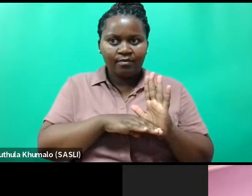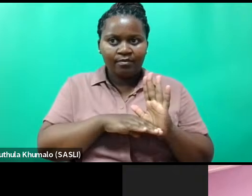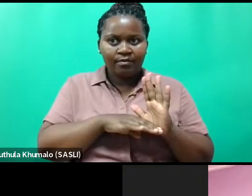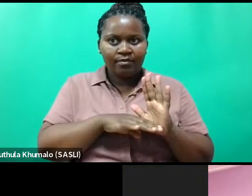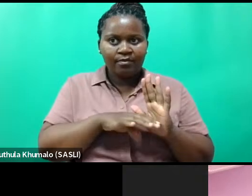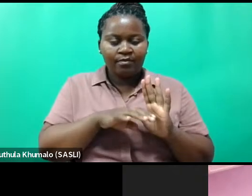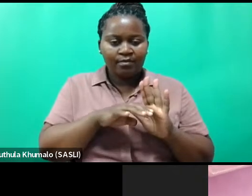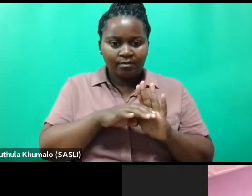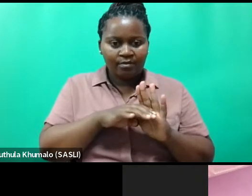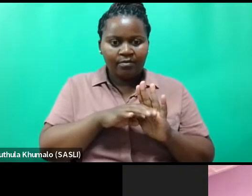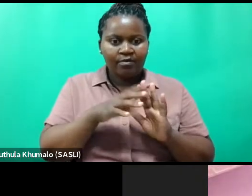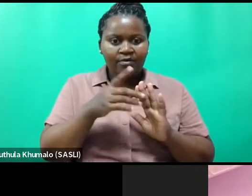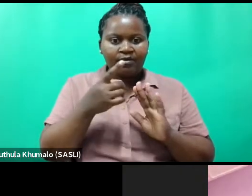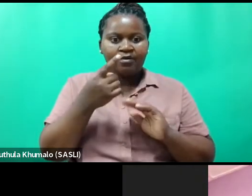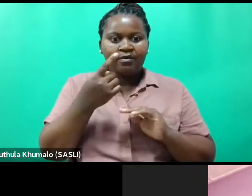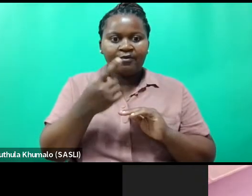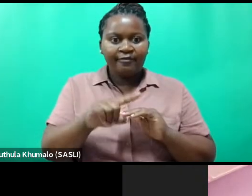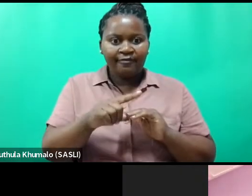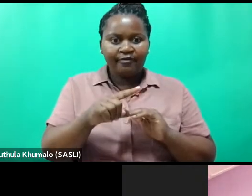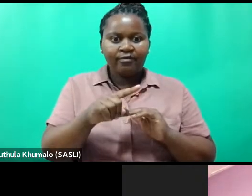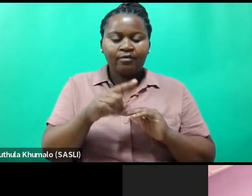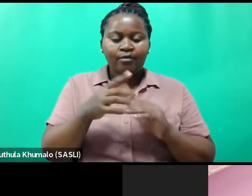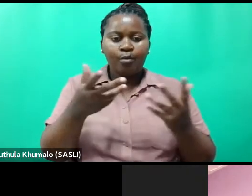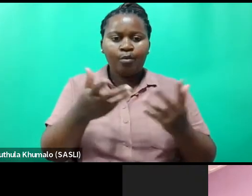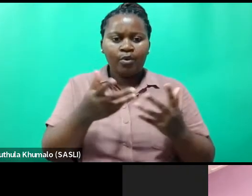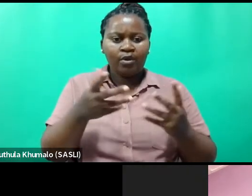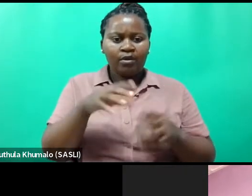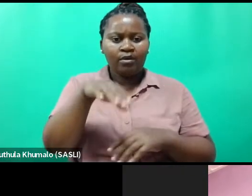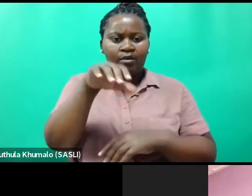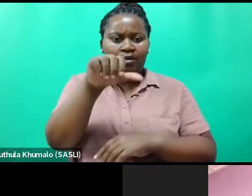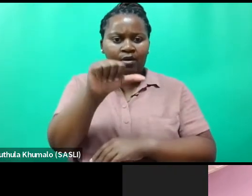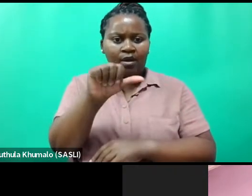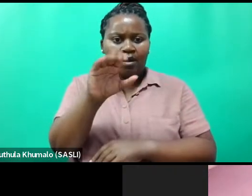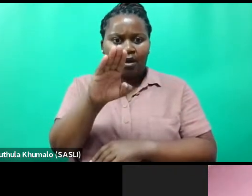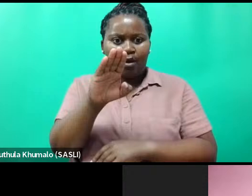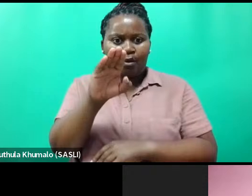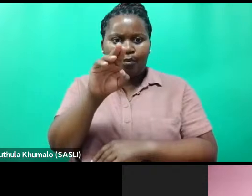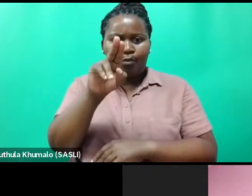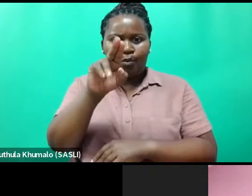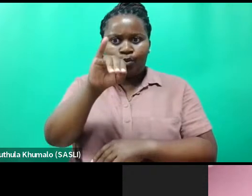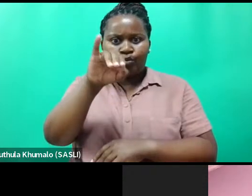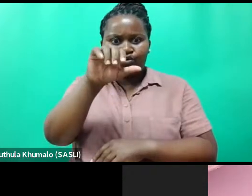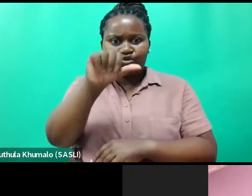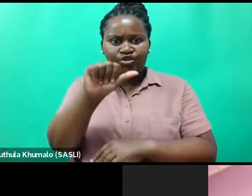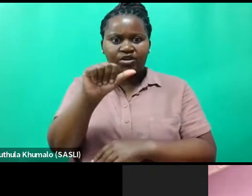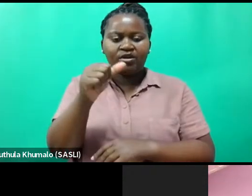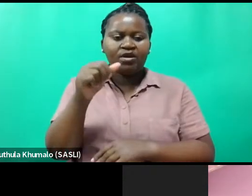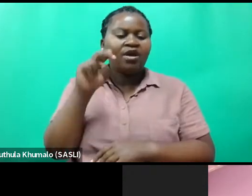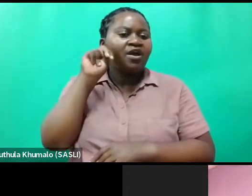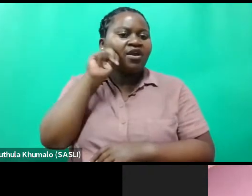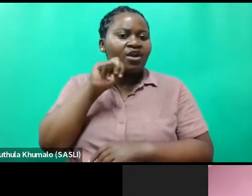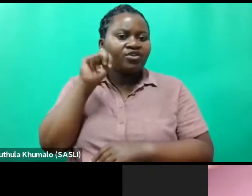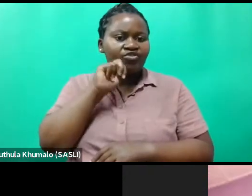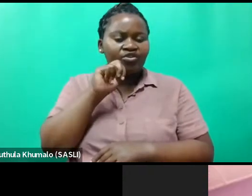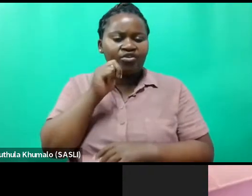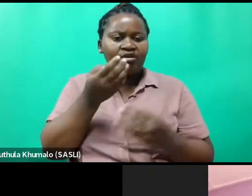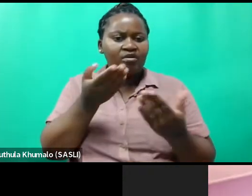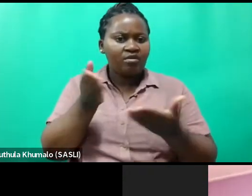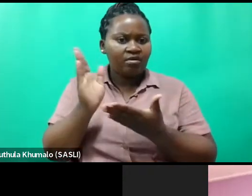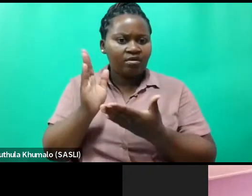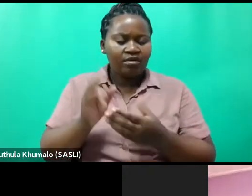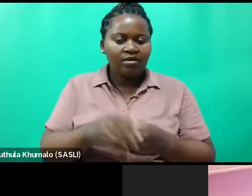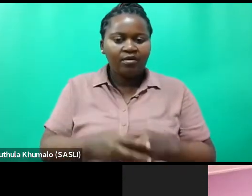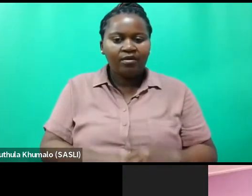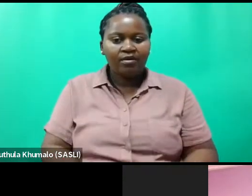Poverty Reduction Program in Abuja, Nigeria. Dr. Ayeni, the floor is yours. Over to you.